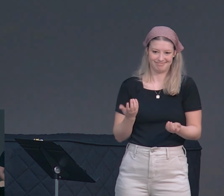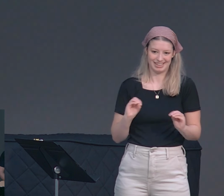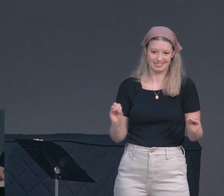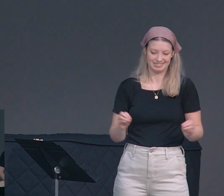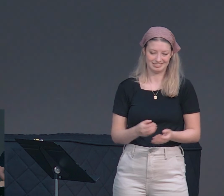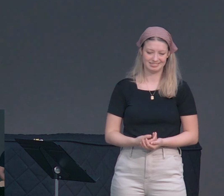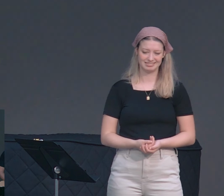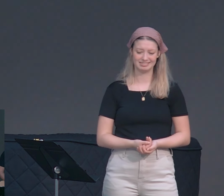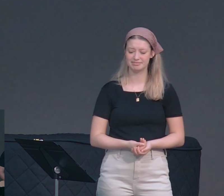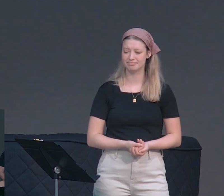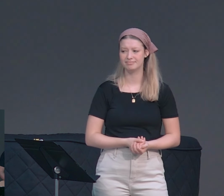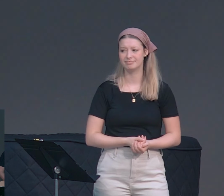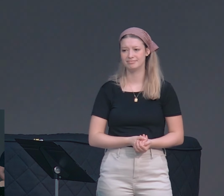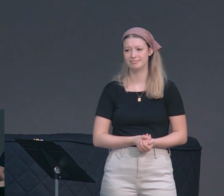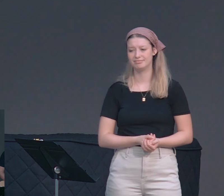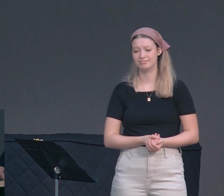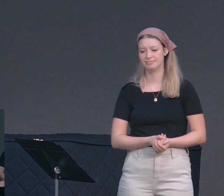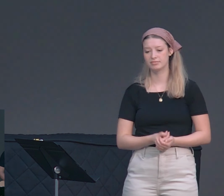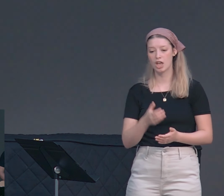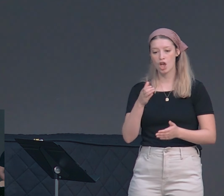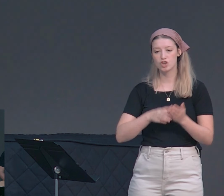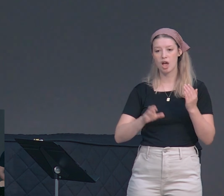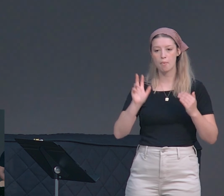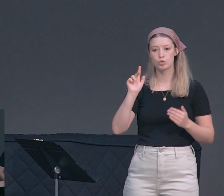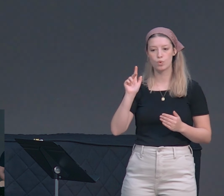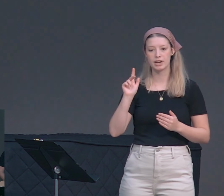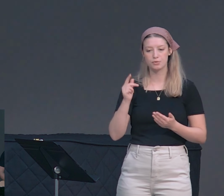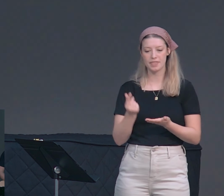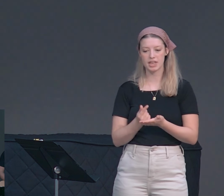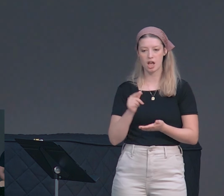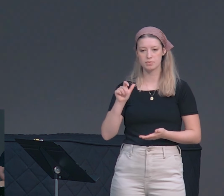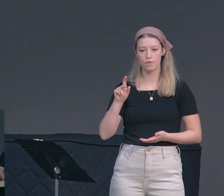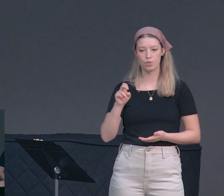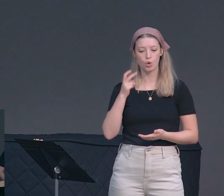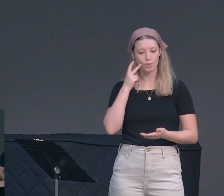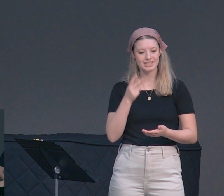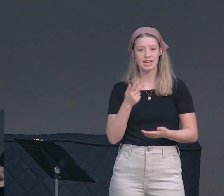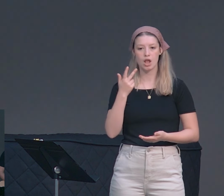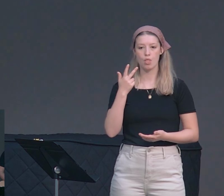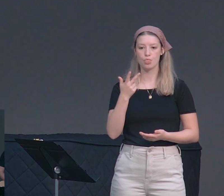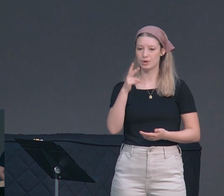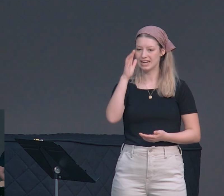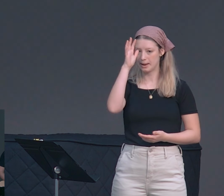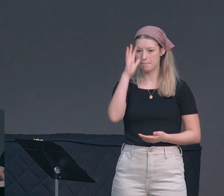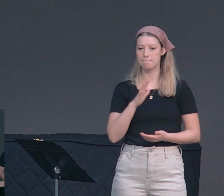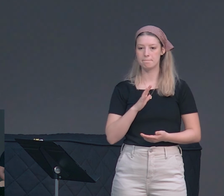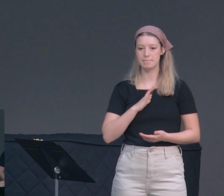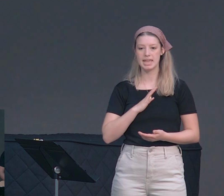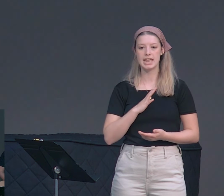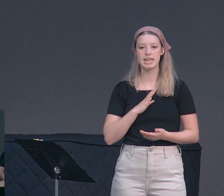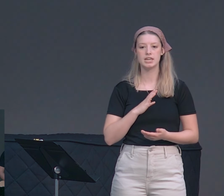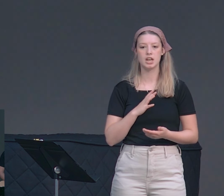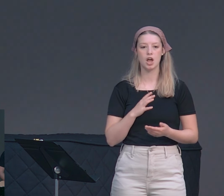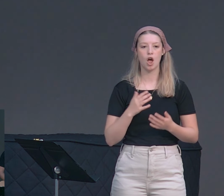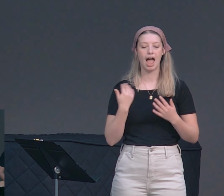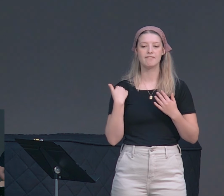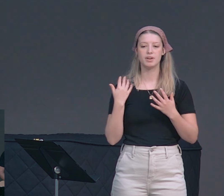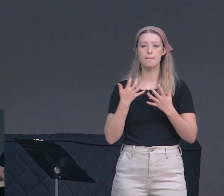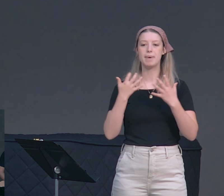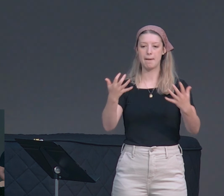In chapter 23 of the Gospel of Luke, we find three men being executed publicly by